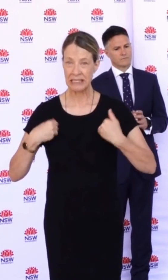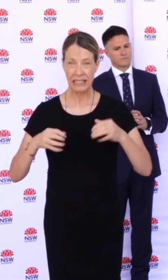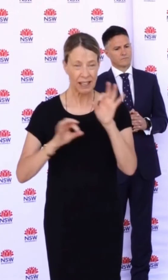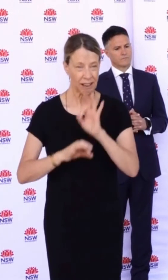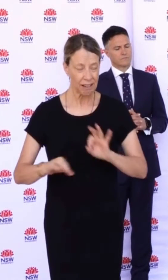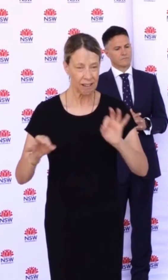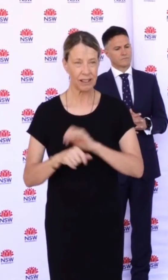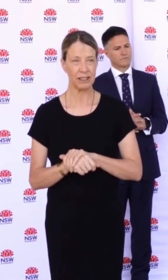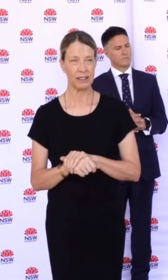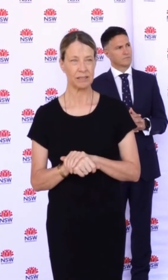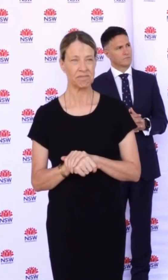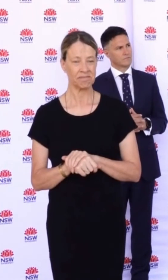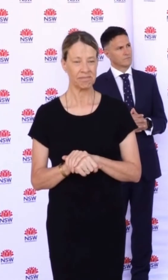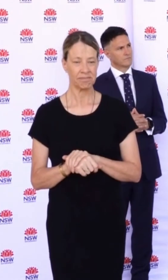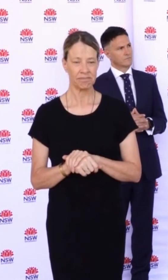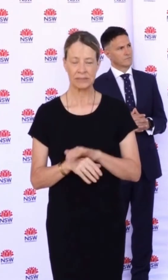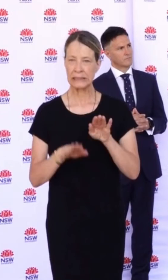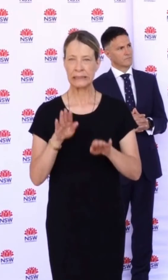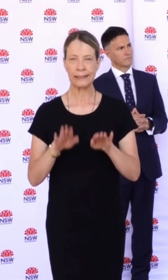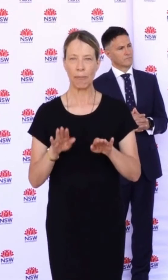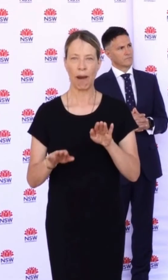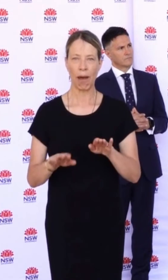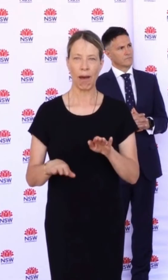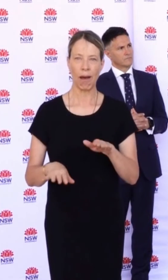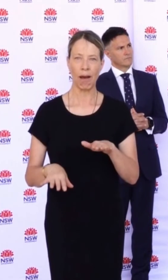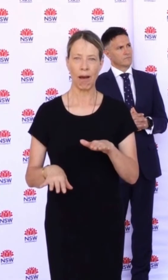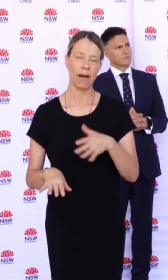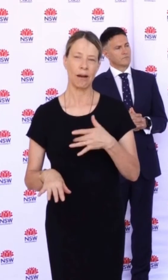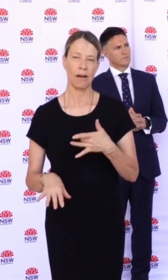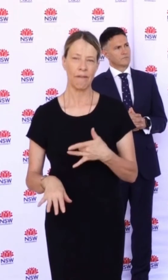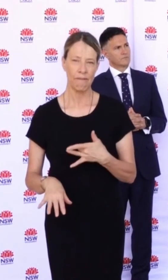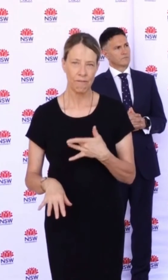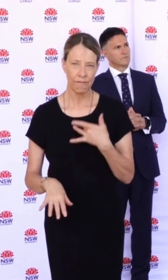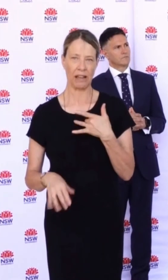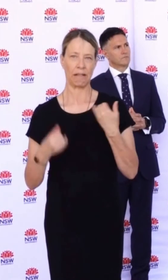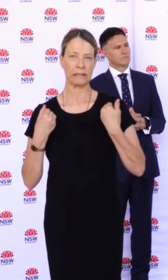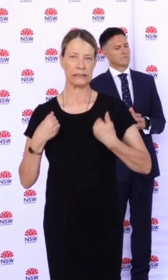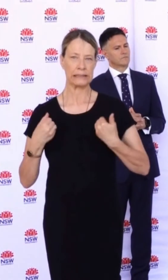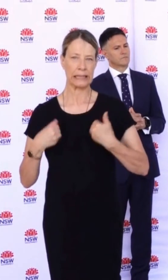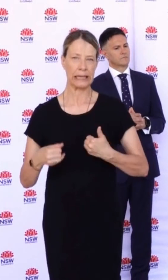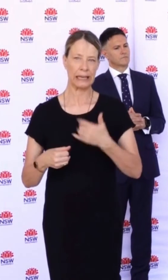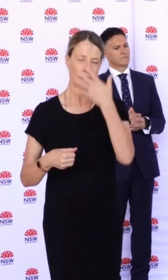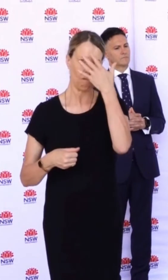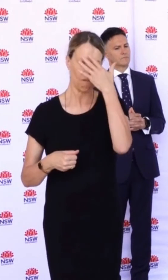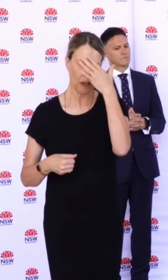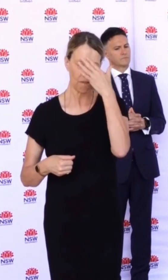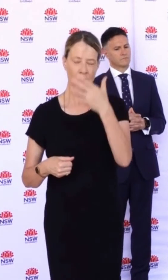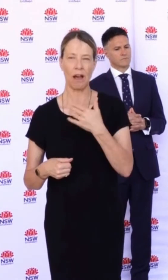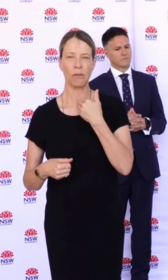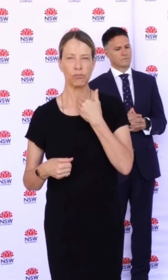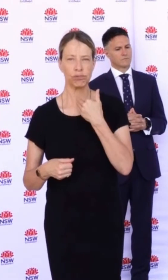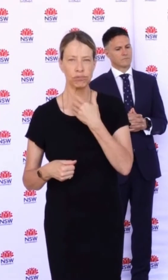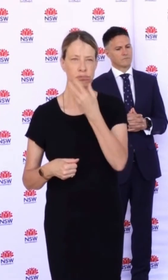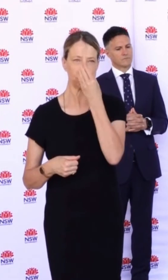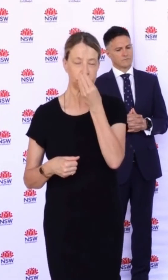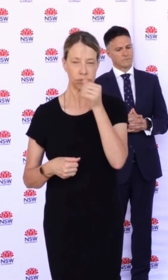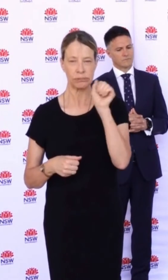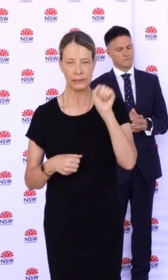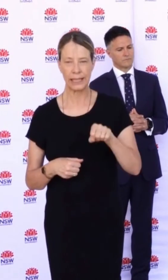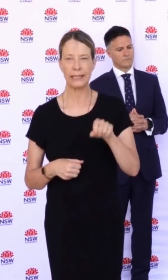its original forms, but now there are variants that are, as we're describing them, variants of concern because they are even more